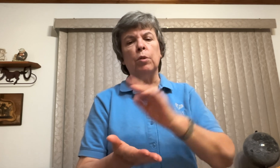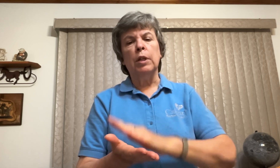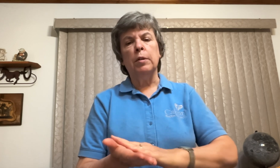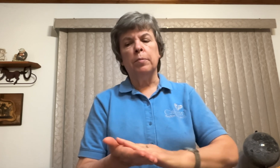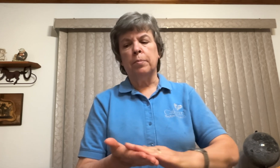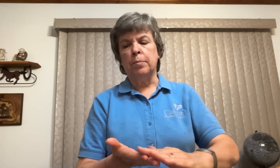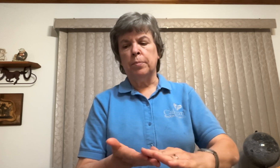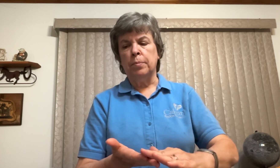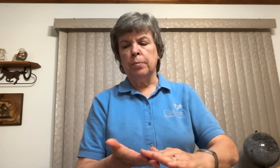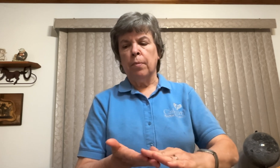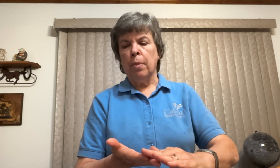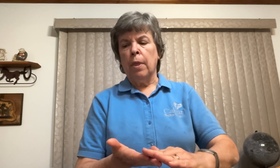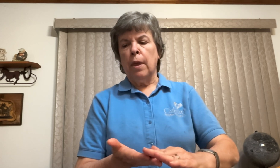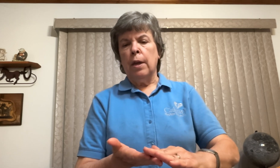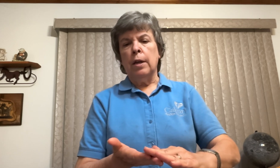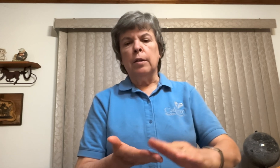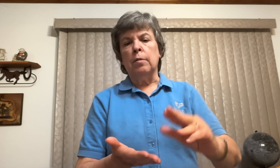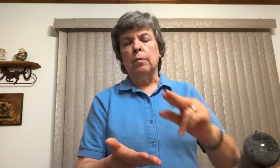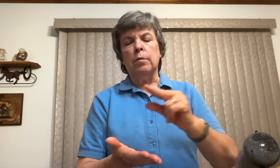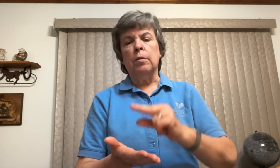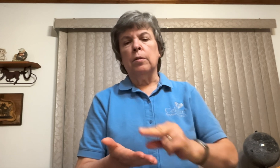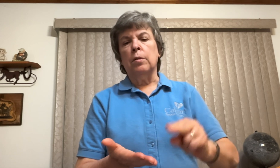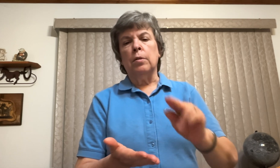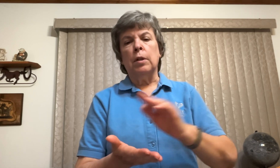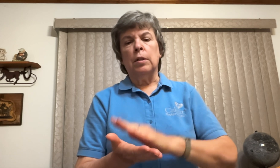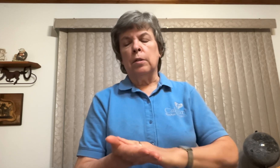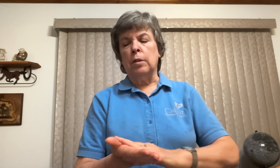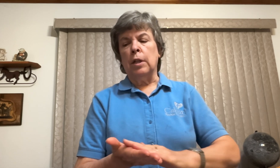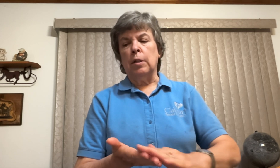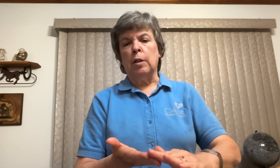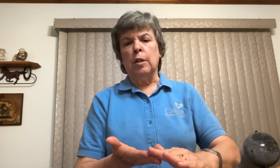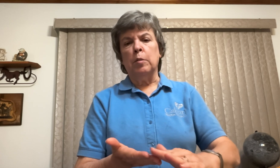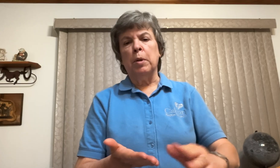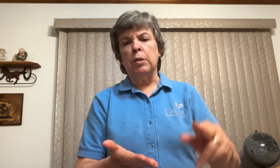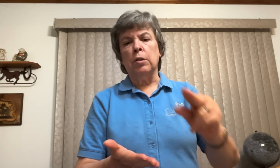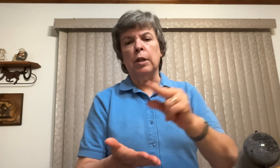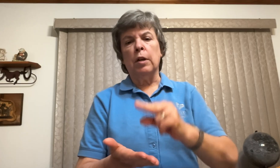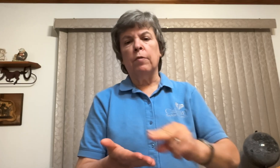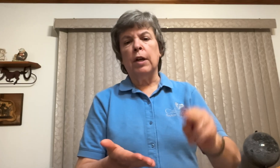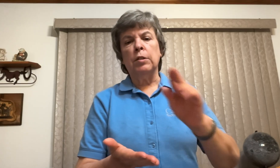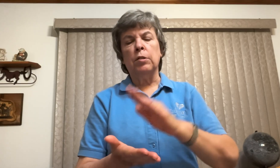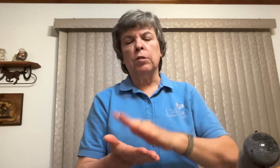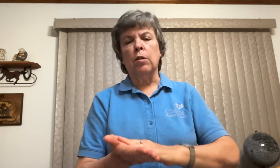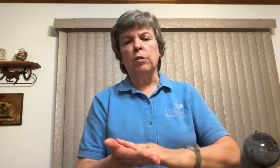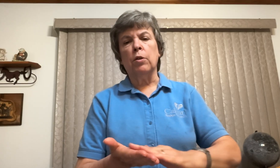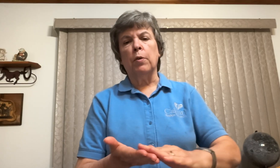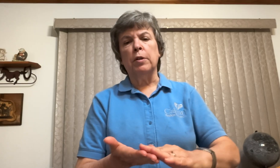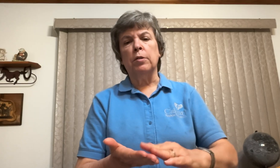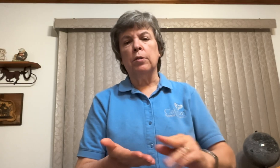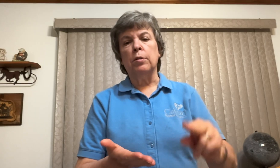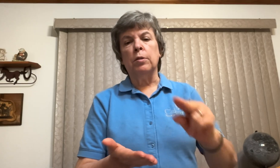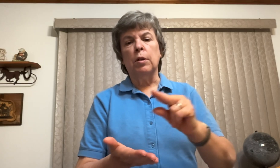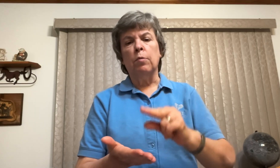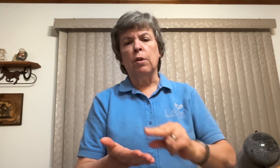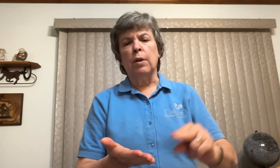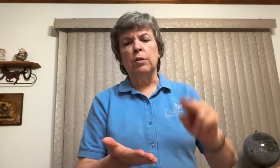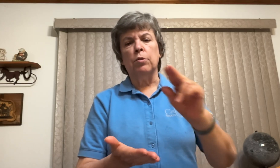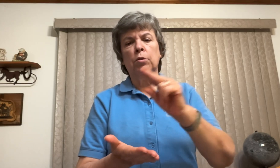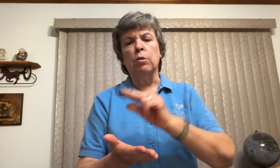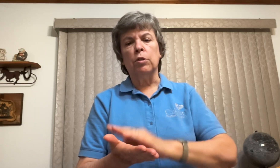holy, and that kind of depends on how fast the song is going as to whether I circle or just